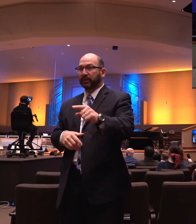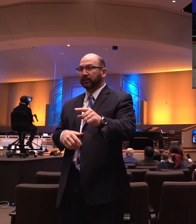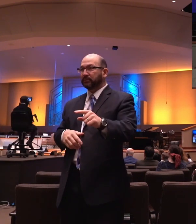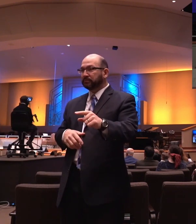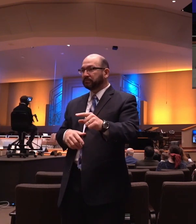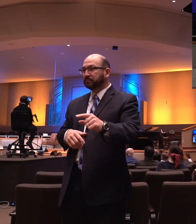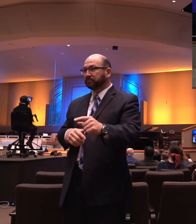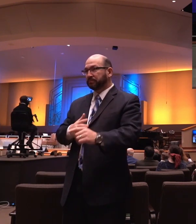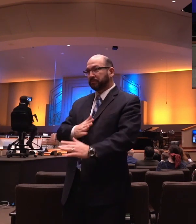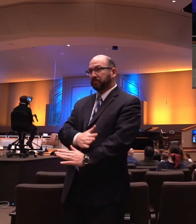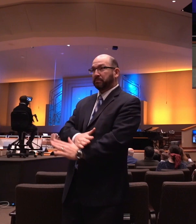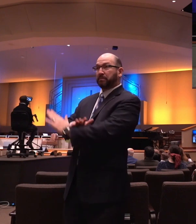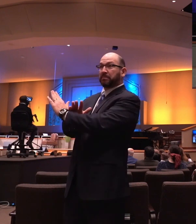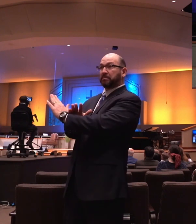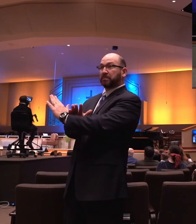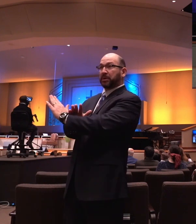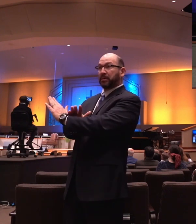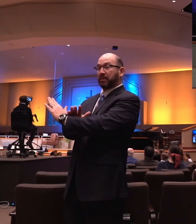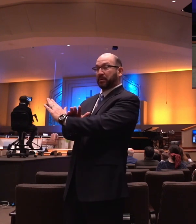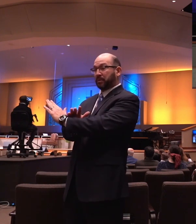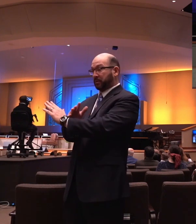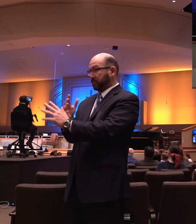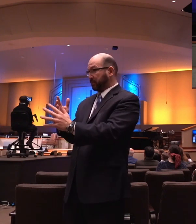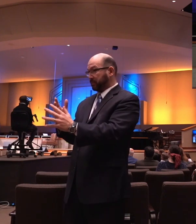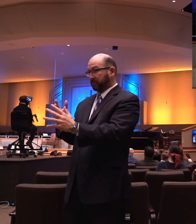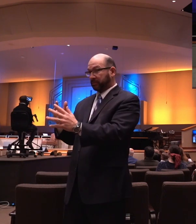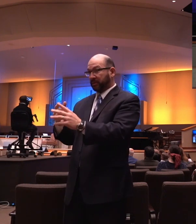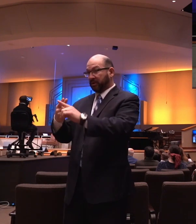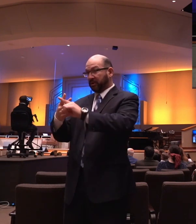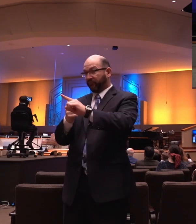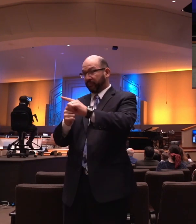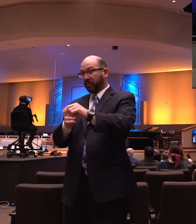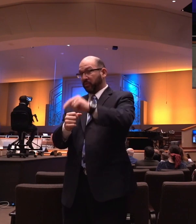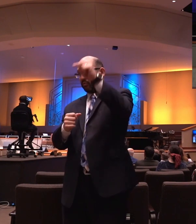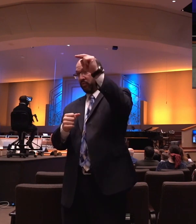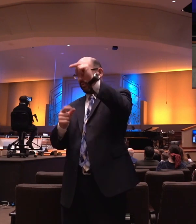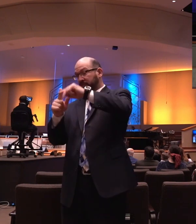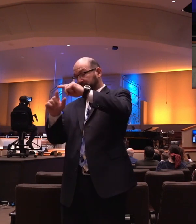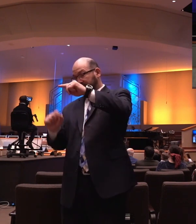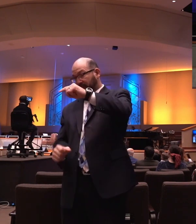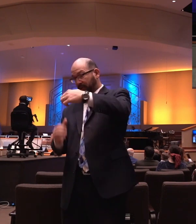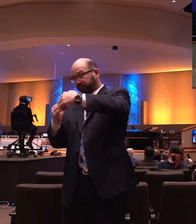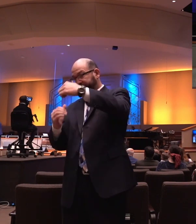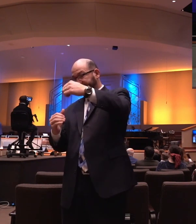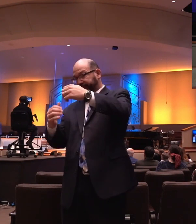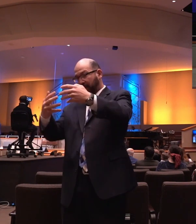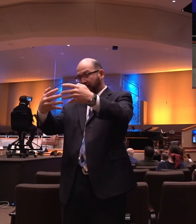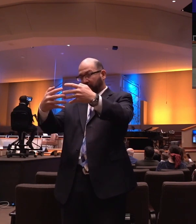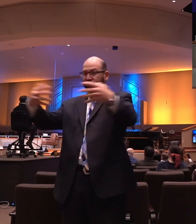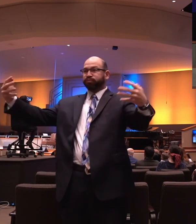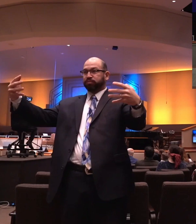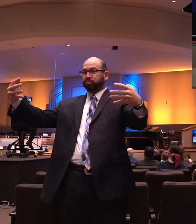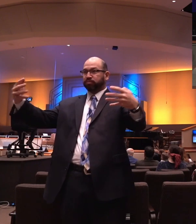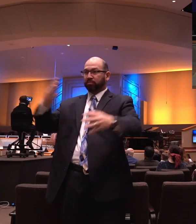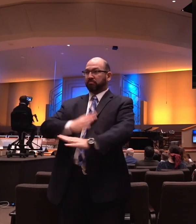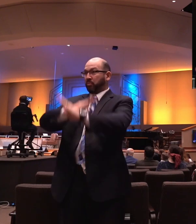so that nobody could go from Judah to Israel, and nobody could go from Israel to Judah.